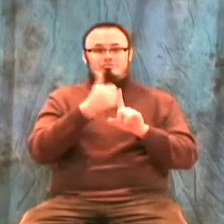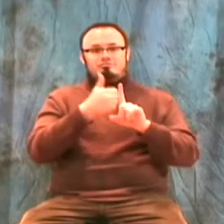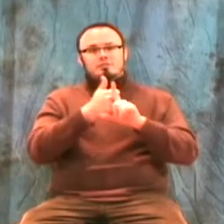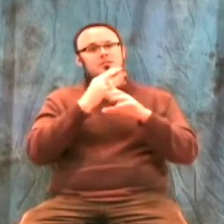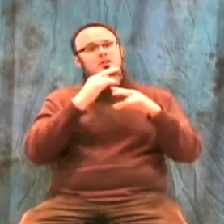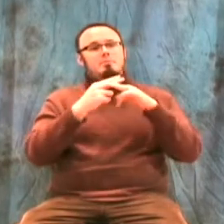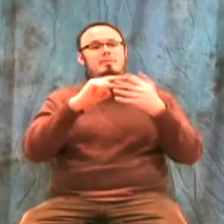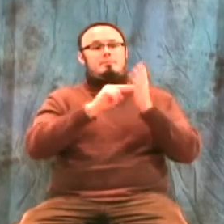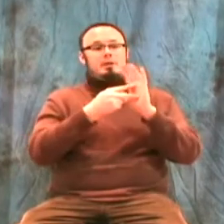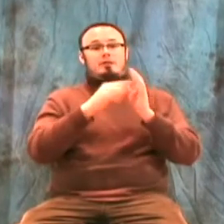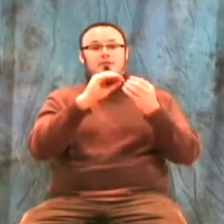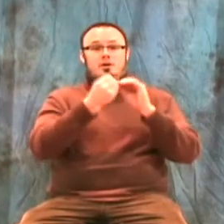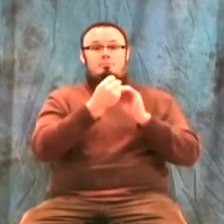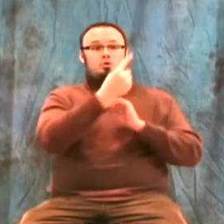numbers 1 through 13.